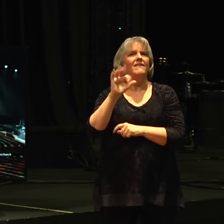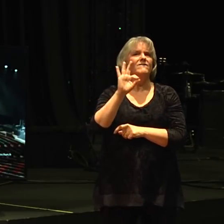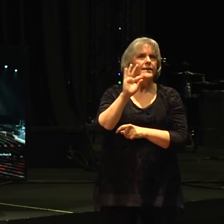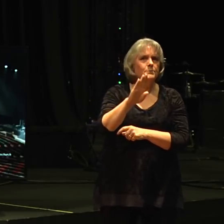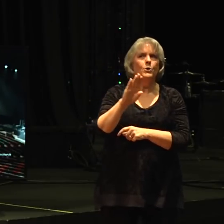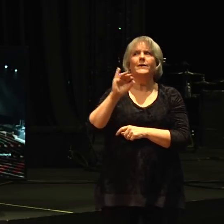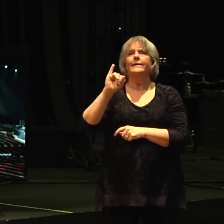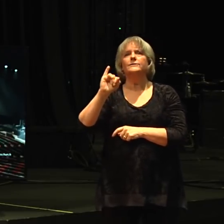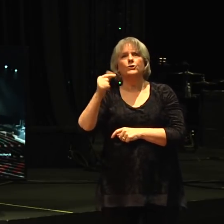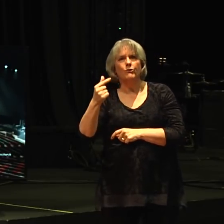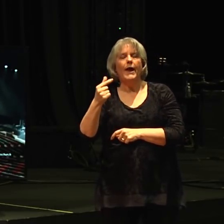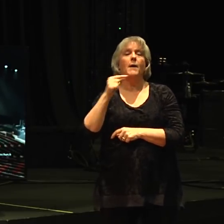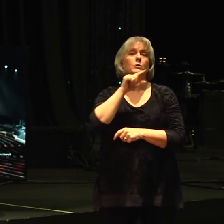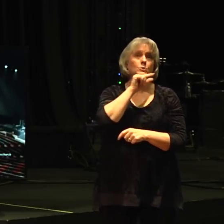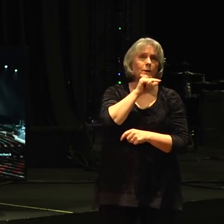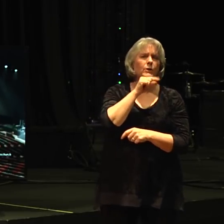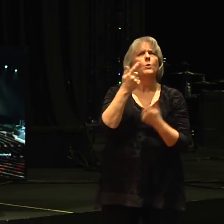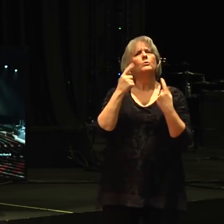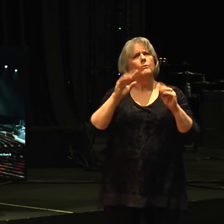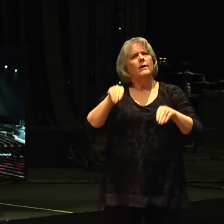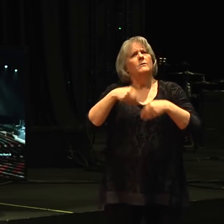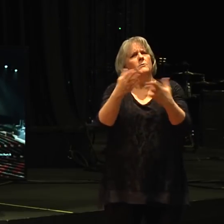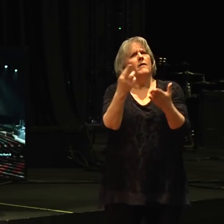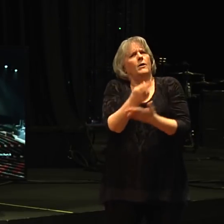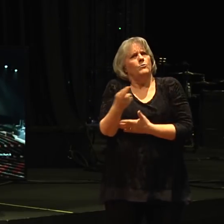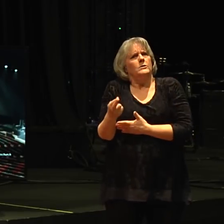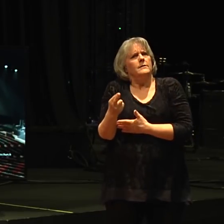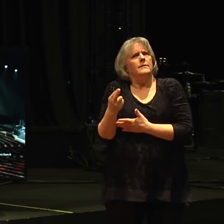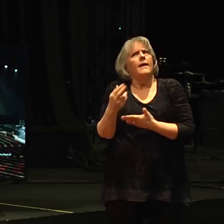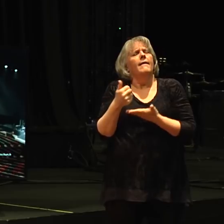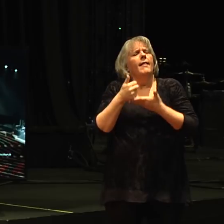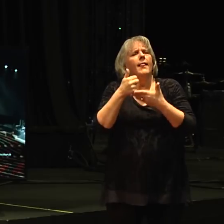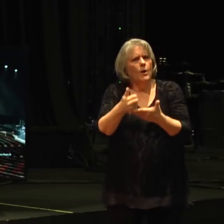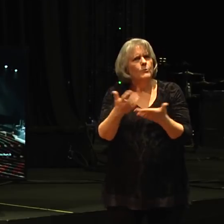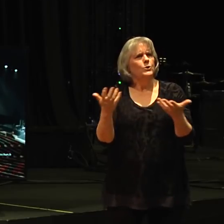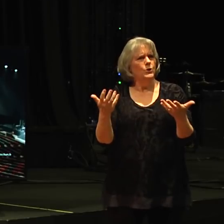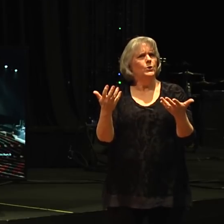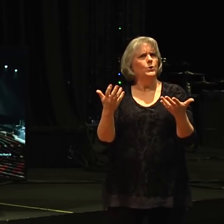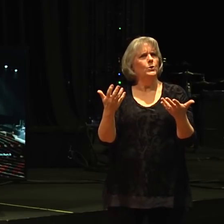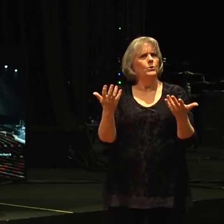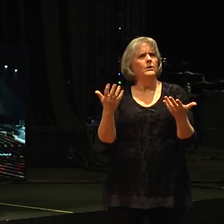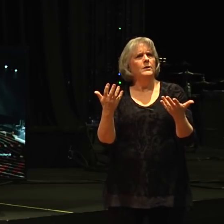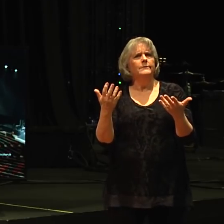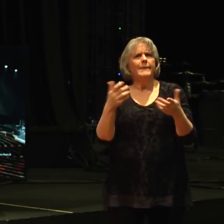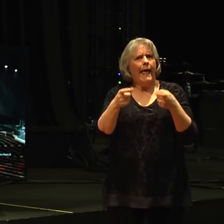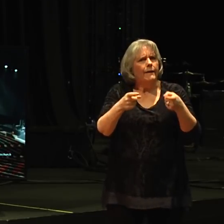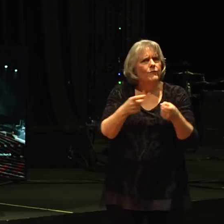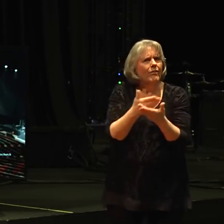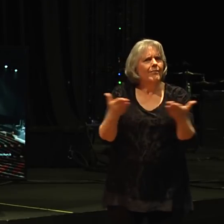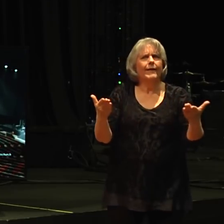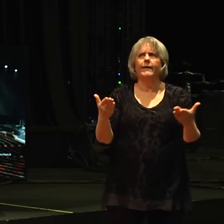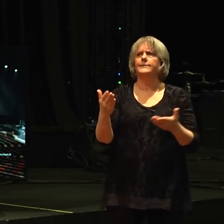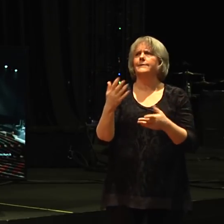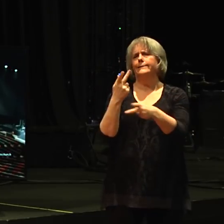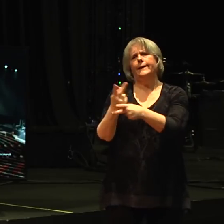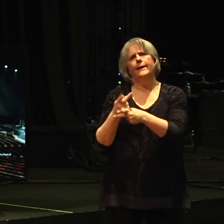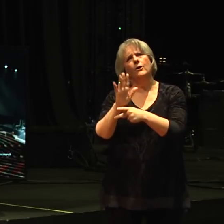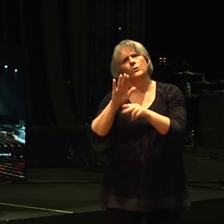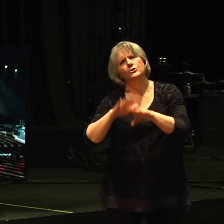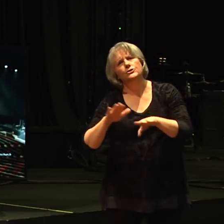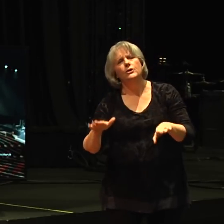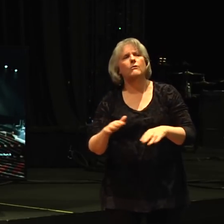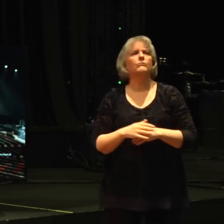constantly trying our best to provide resources to actually help you take advantage of the season that we're in. So stuff on how to parent